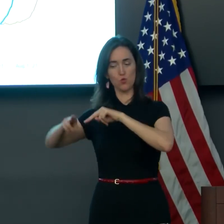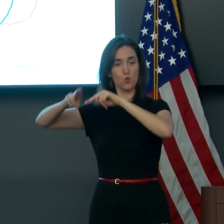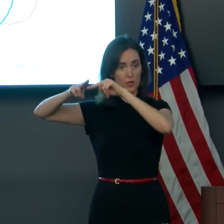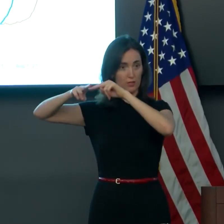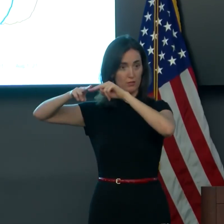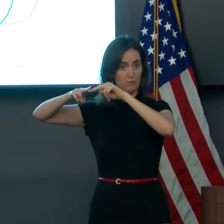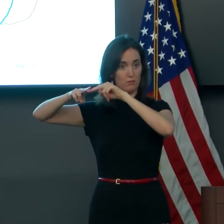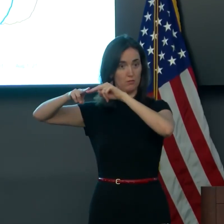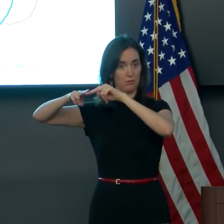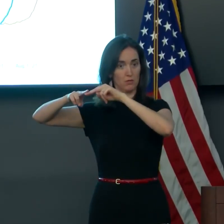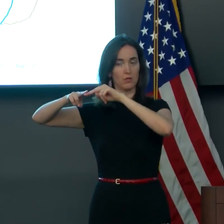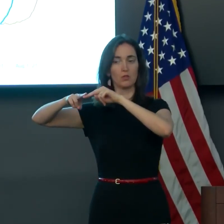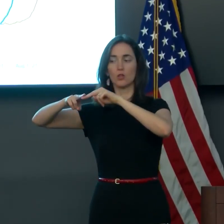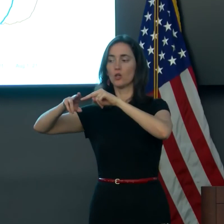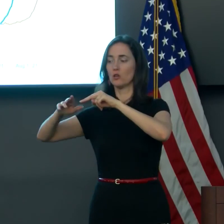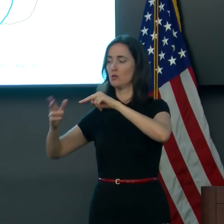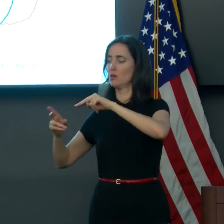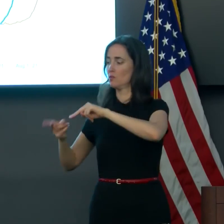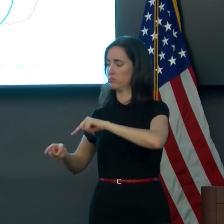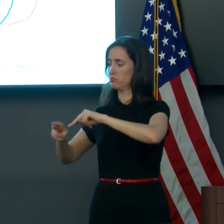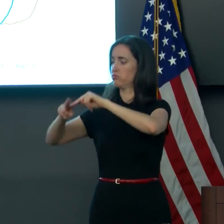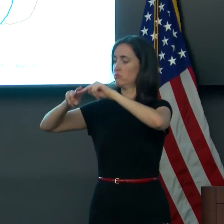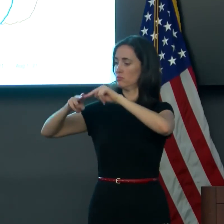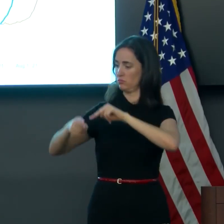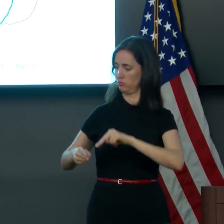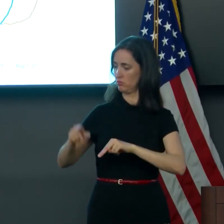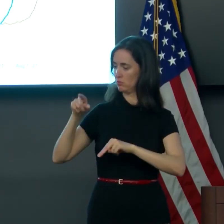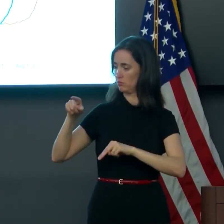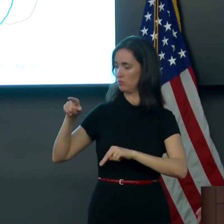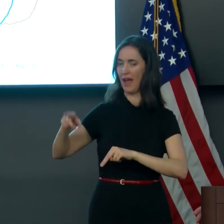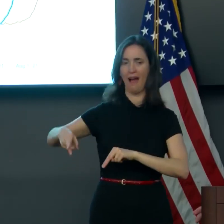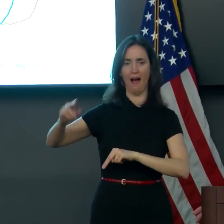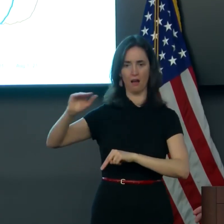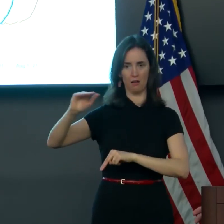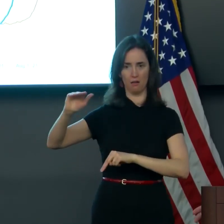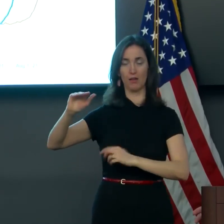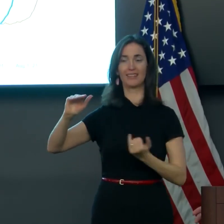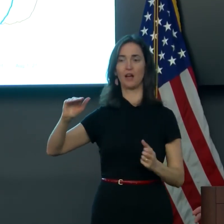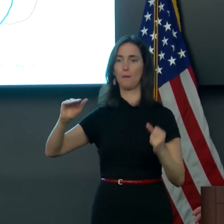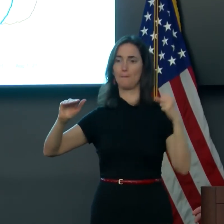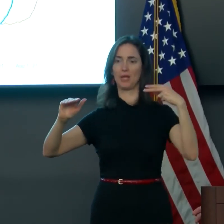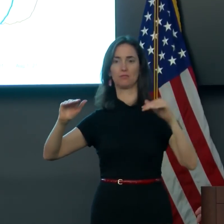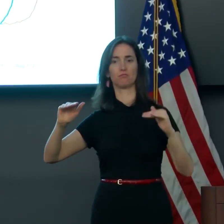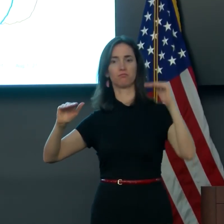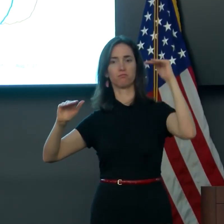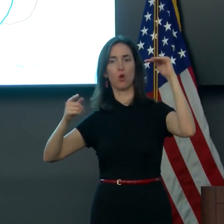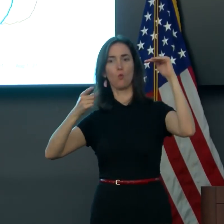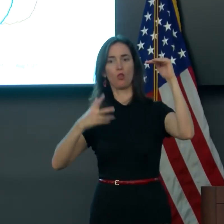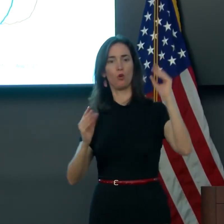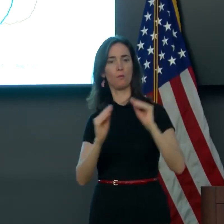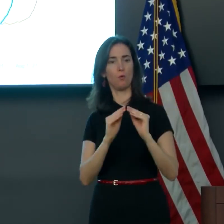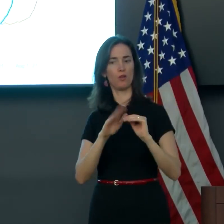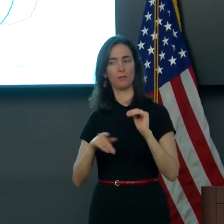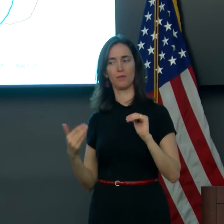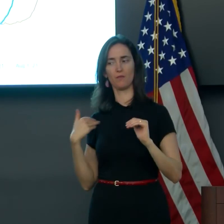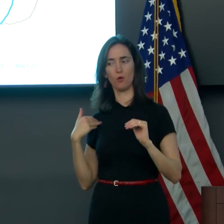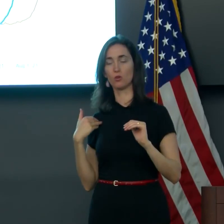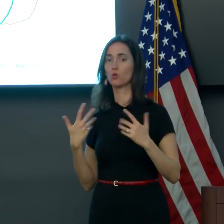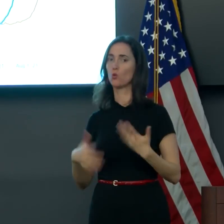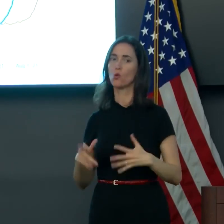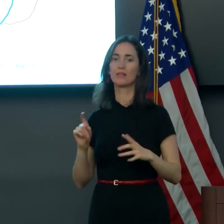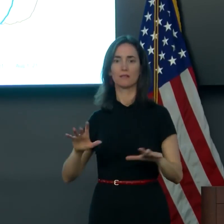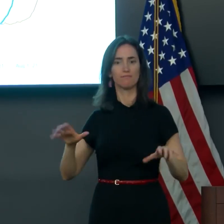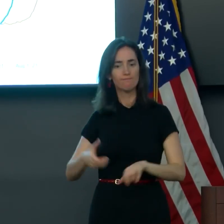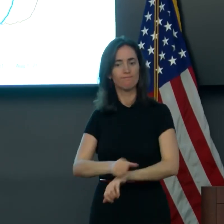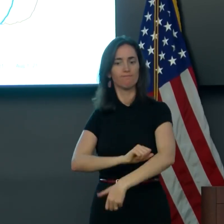higher than we were previously. So we've got a lot of work to do. And I